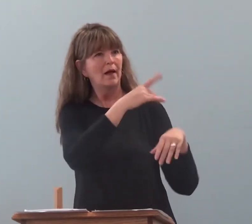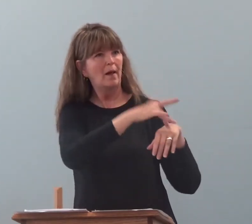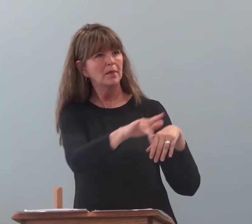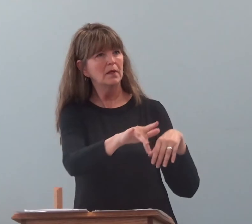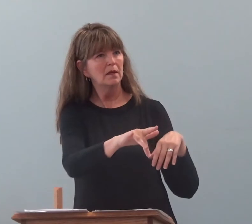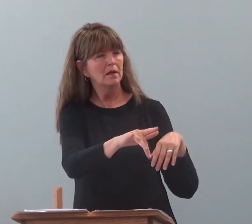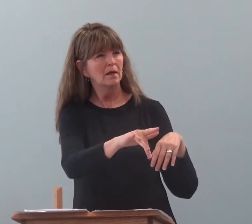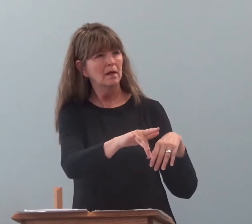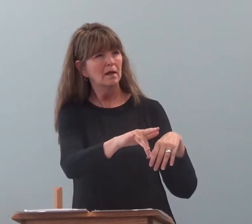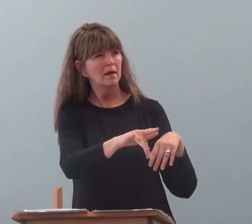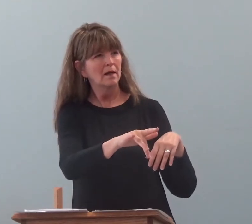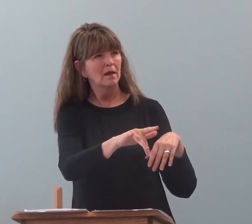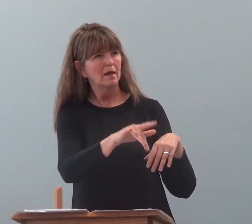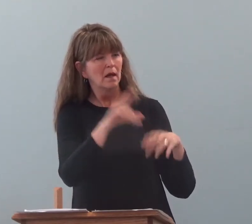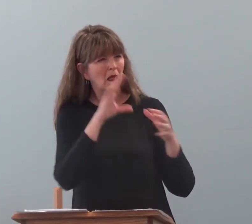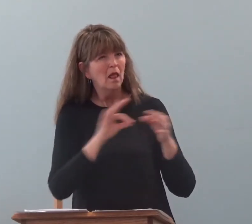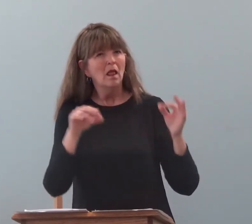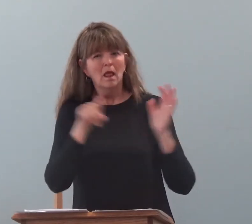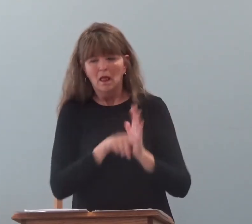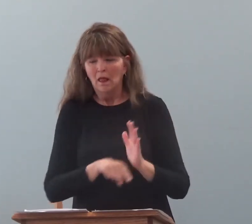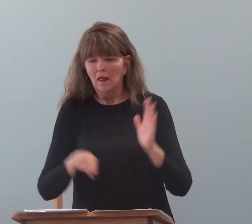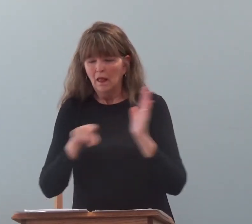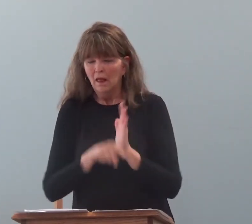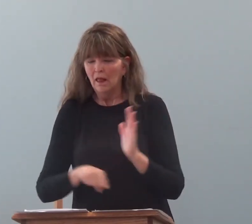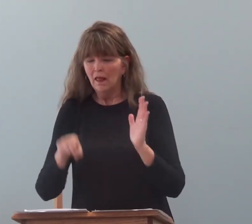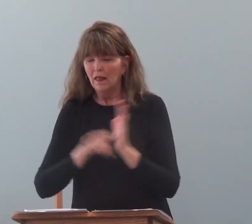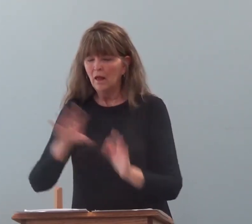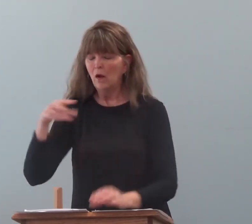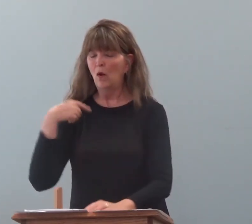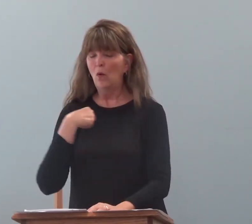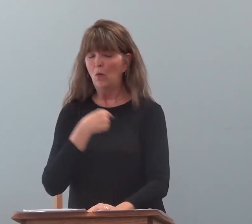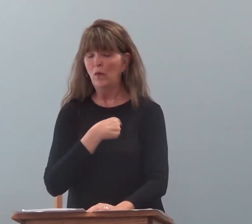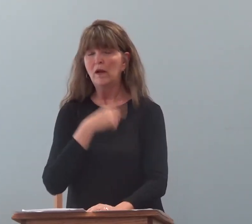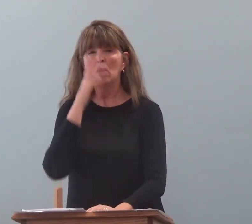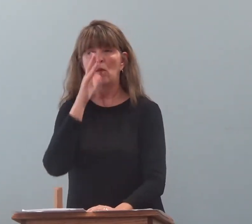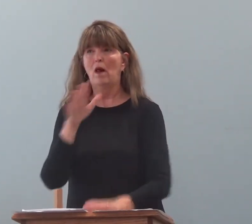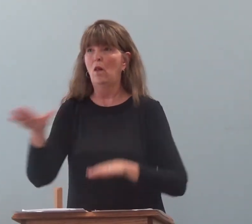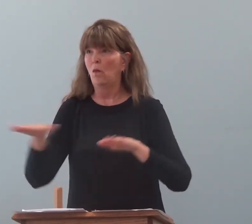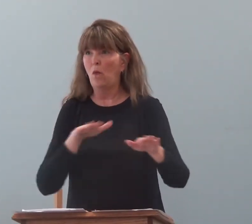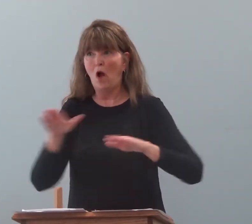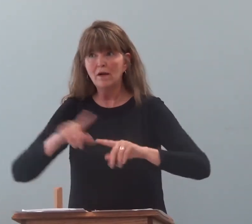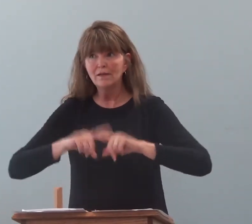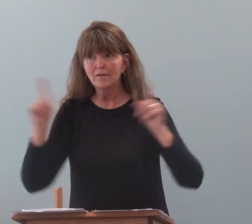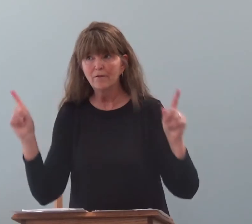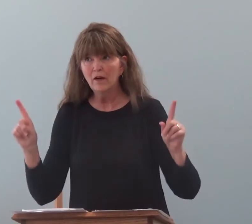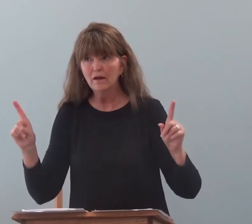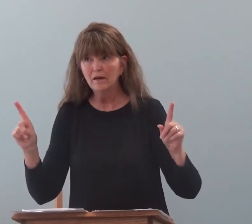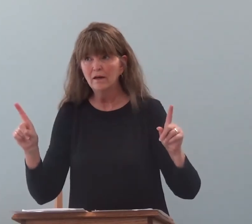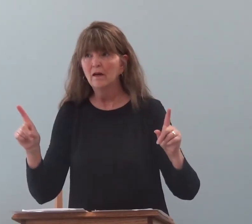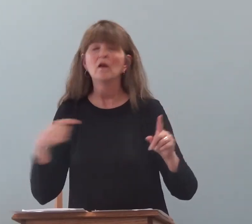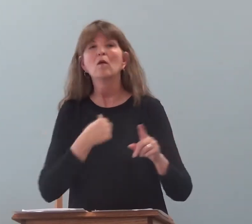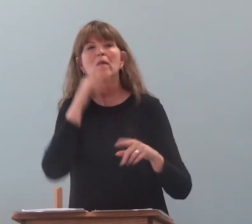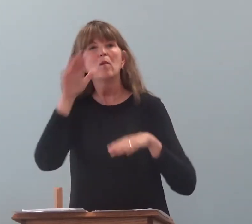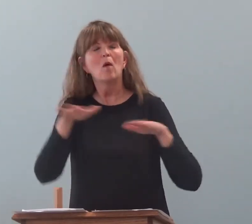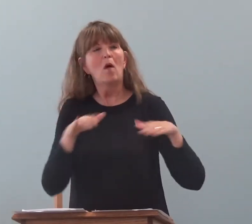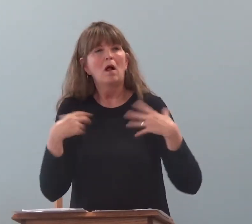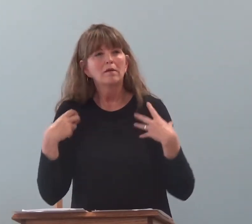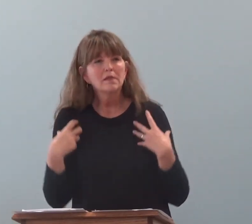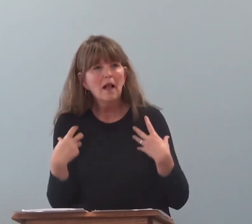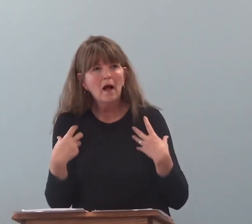If your inclination is to view the cup or the glass as half empty, that is a negative way to do it. And in Christ, we are to